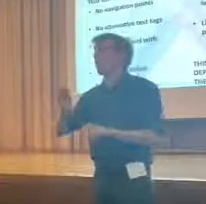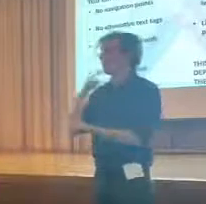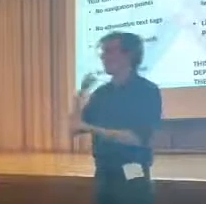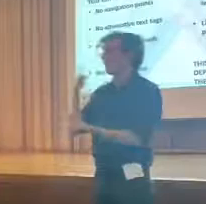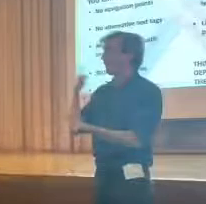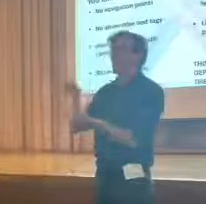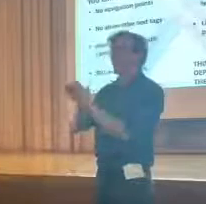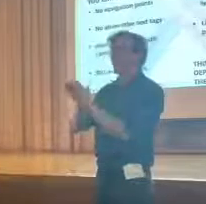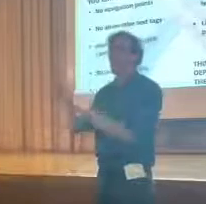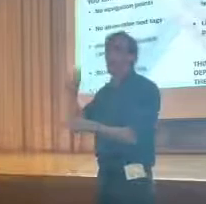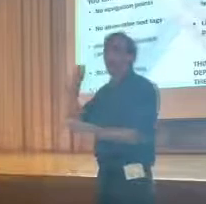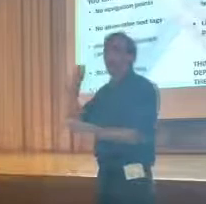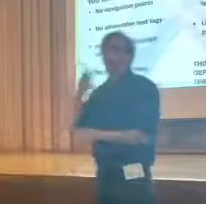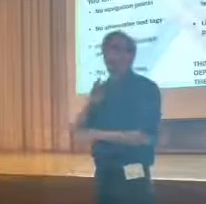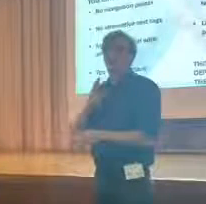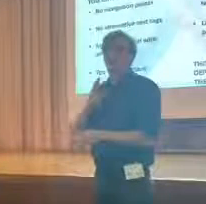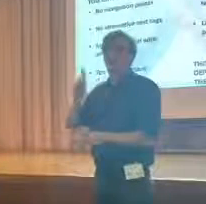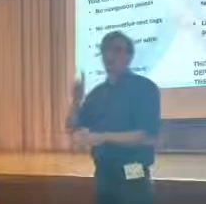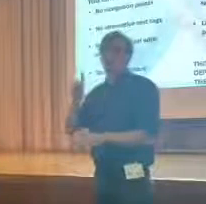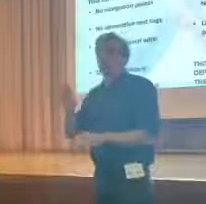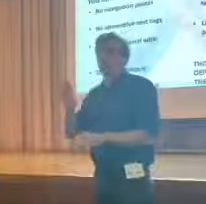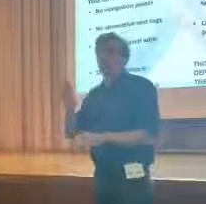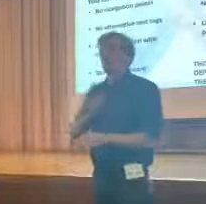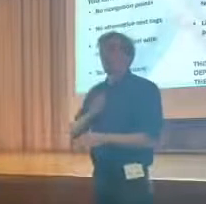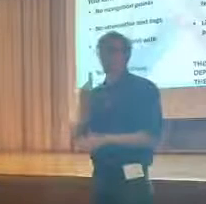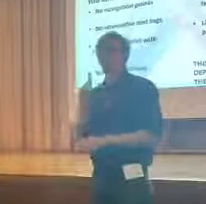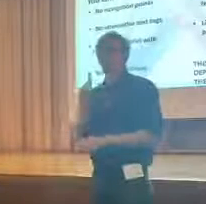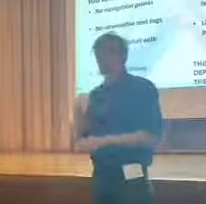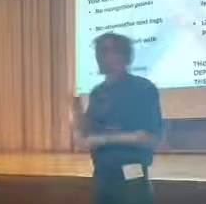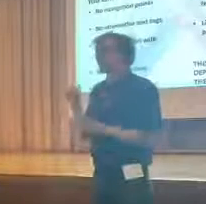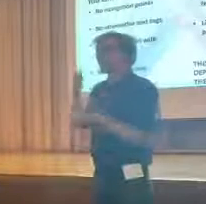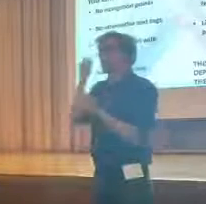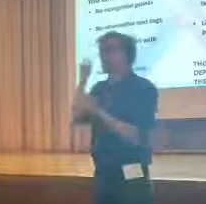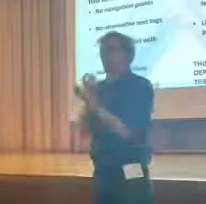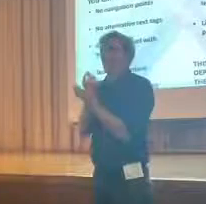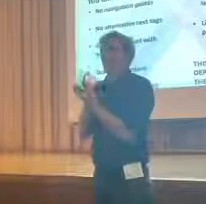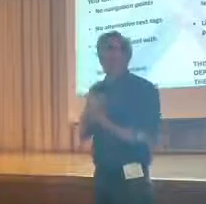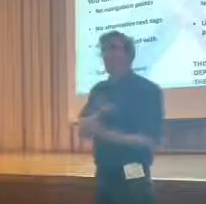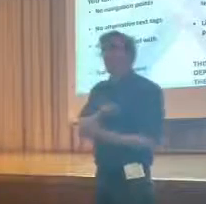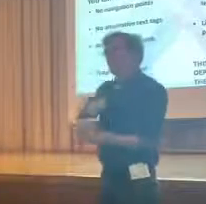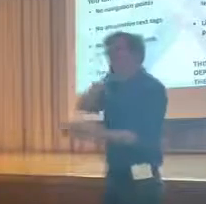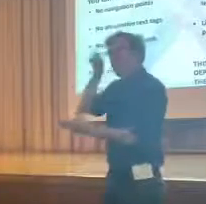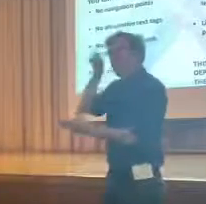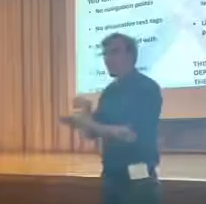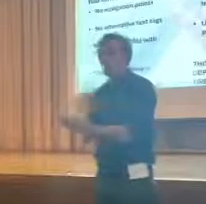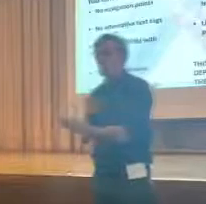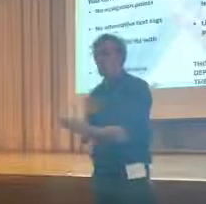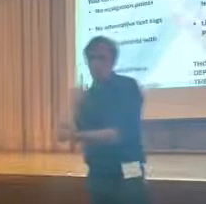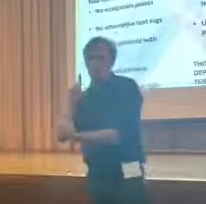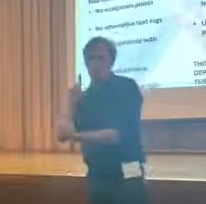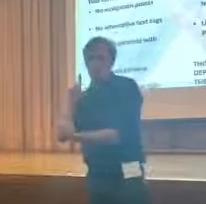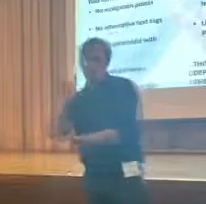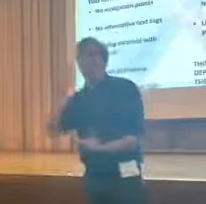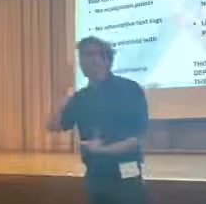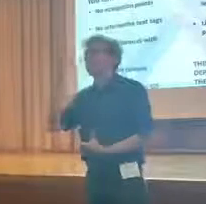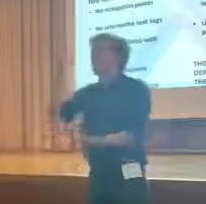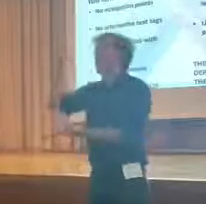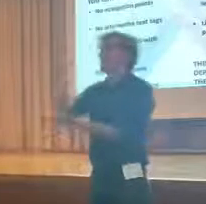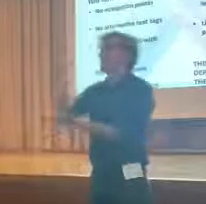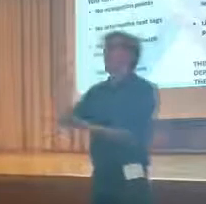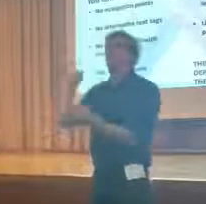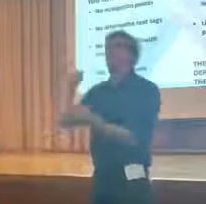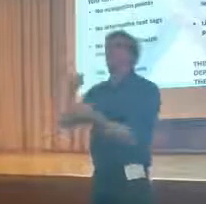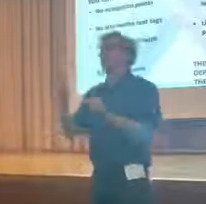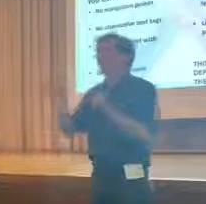just walk in and audit it and come back out and give us, you know, the seal of approval. And, you know, when people say that to